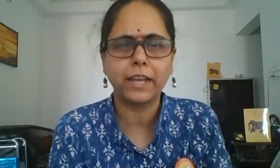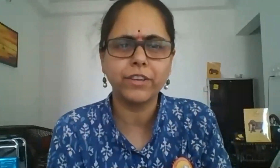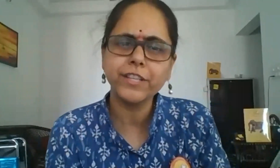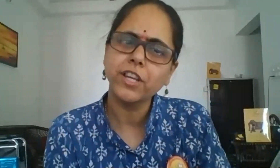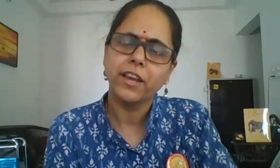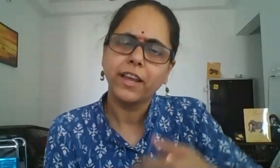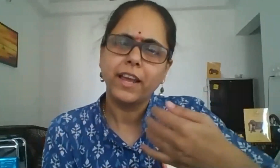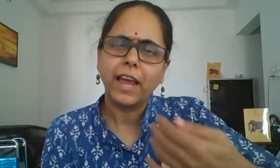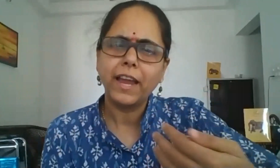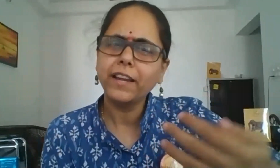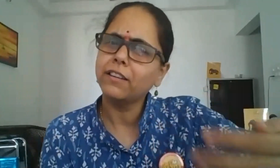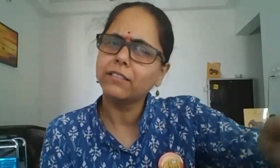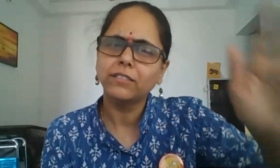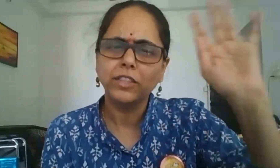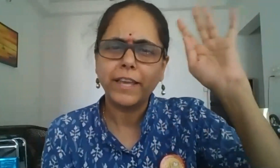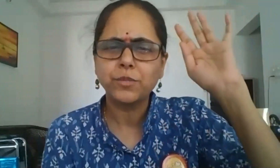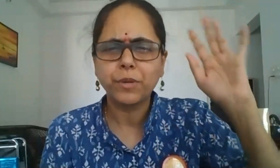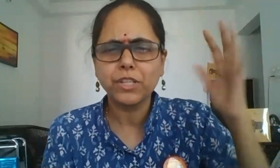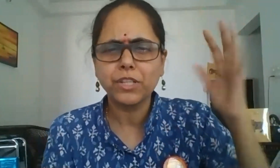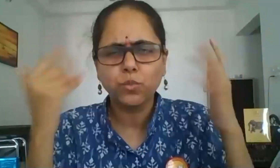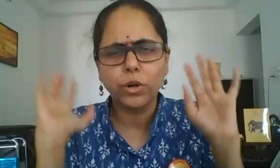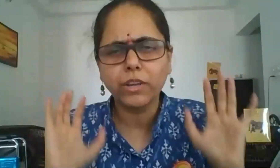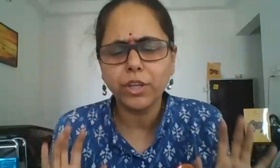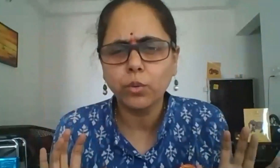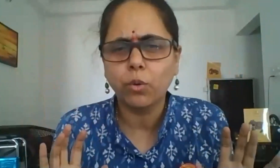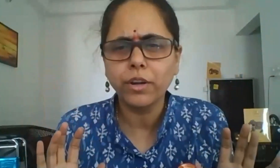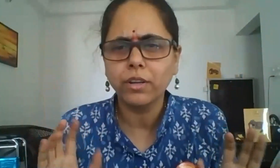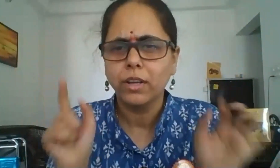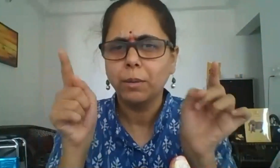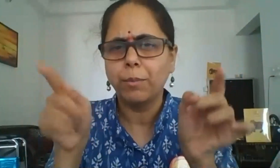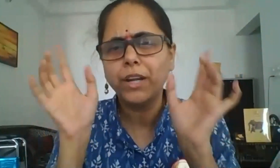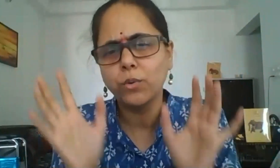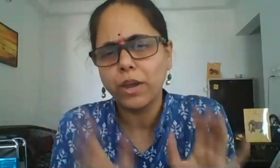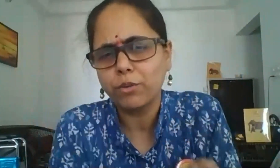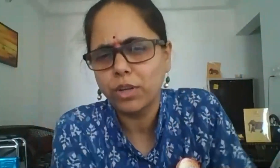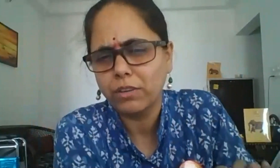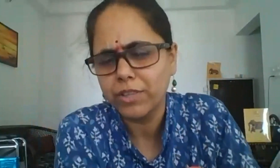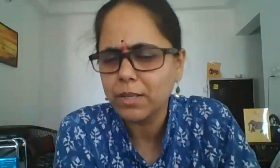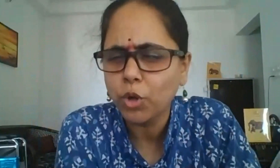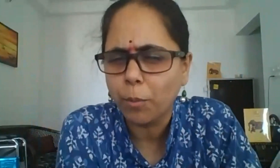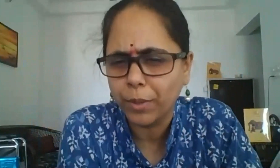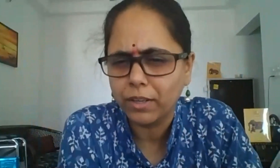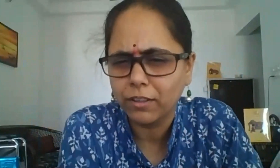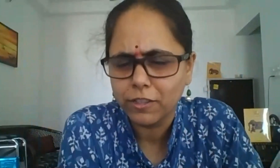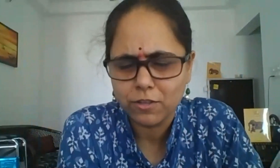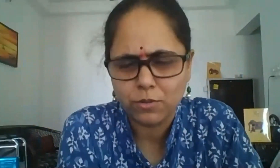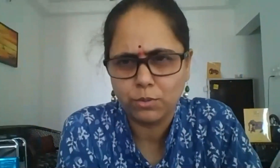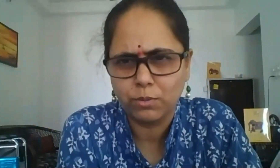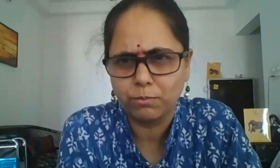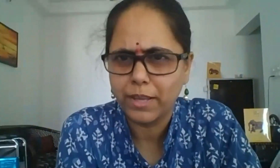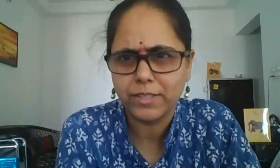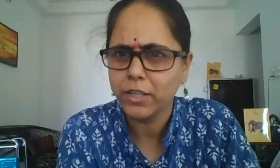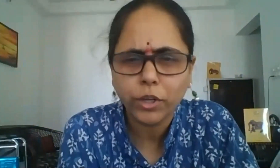language and expressions, whatever you want, but you have to convey some topic. So I said, okay,